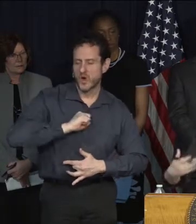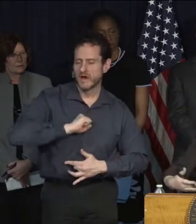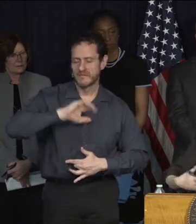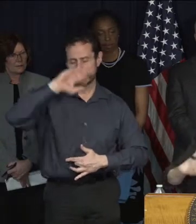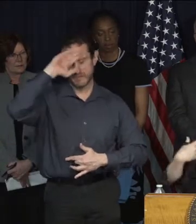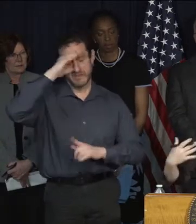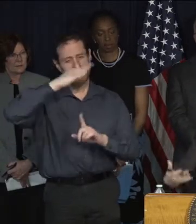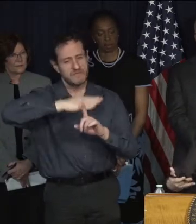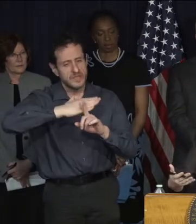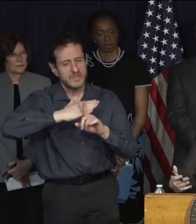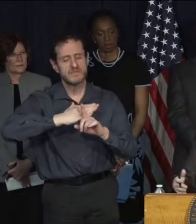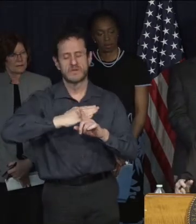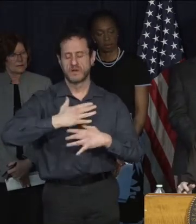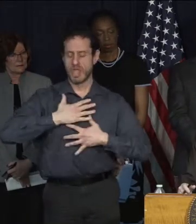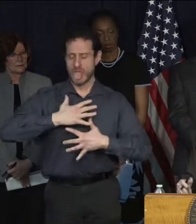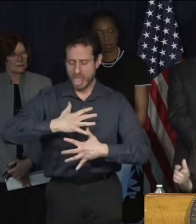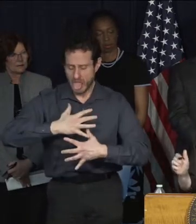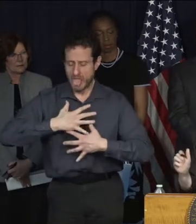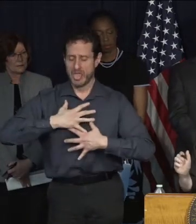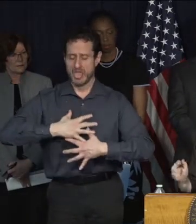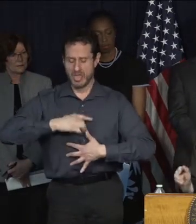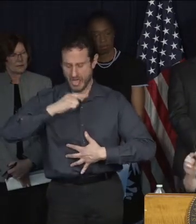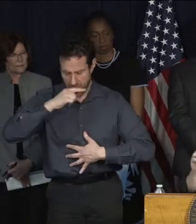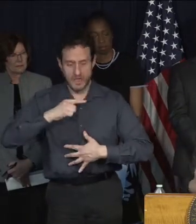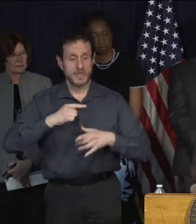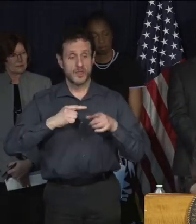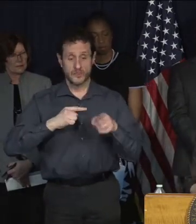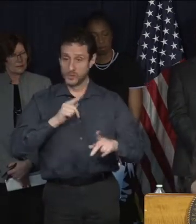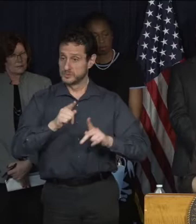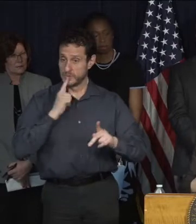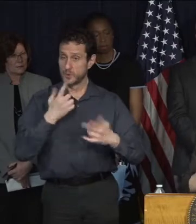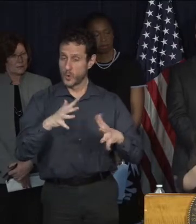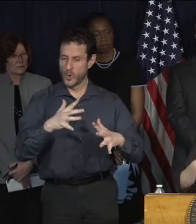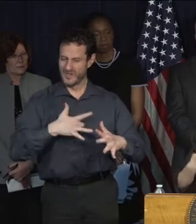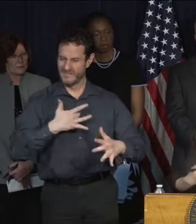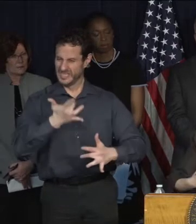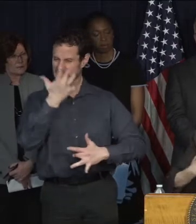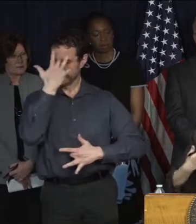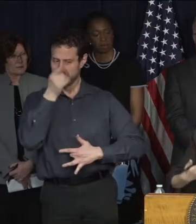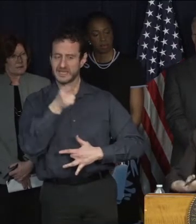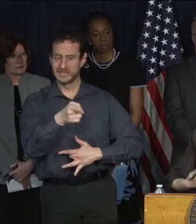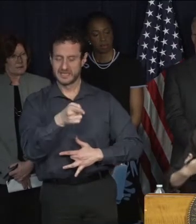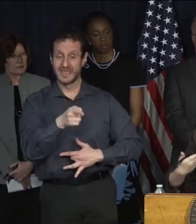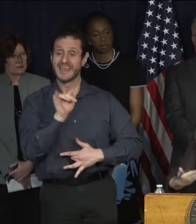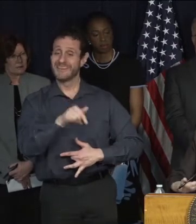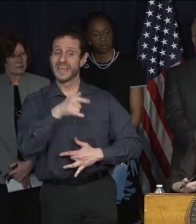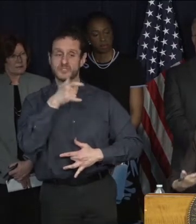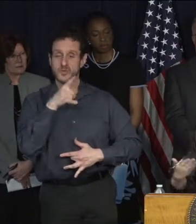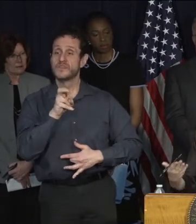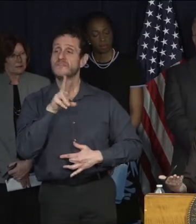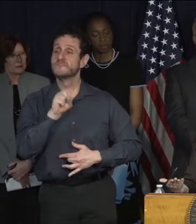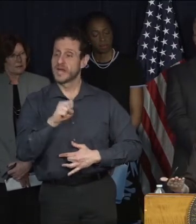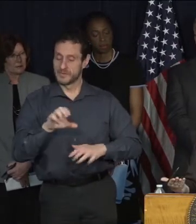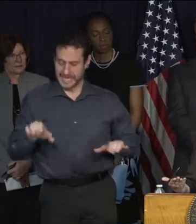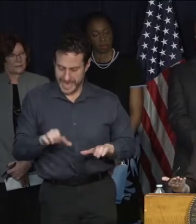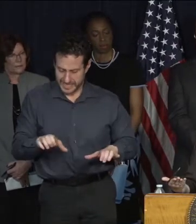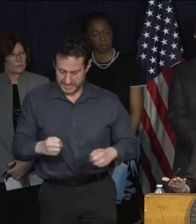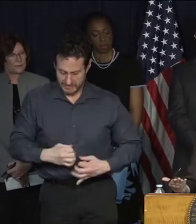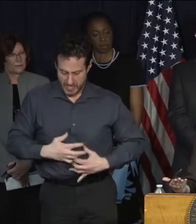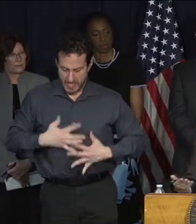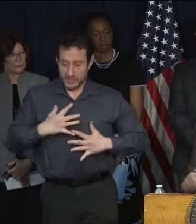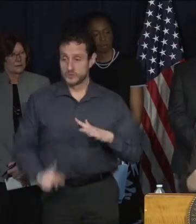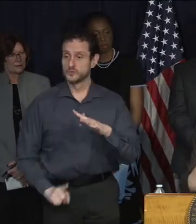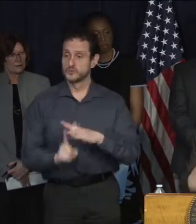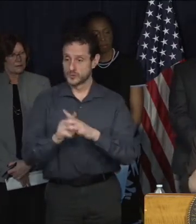fever, cough, and shortness of breath, because they are the people for whom the virus is active enough to show up on a